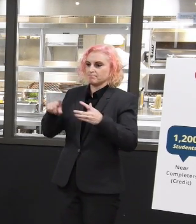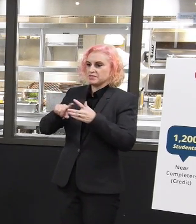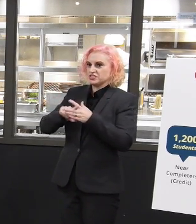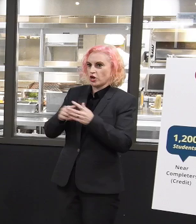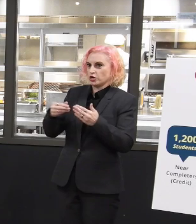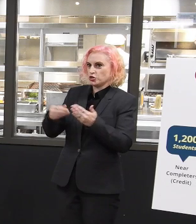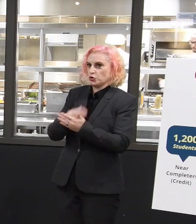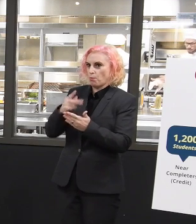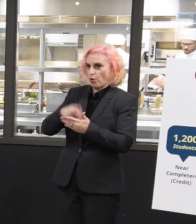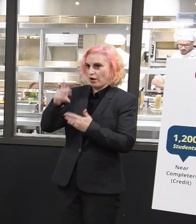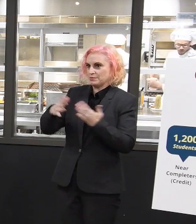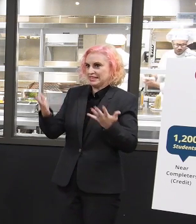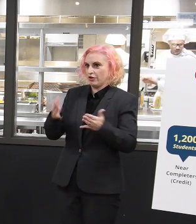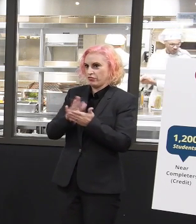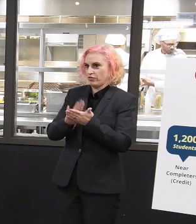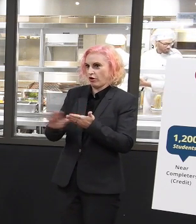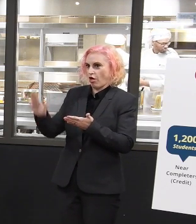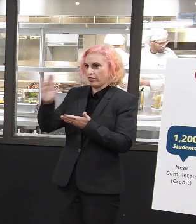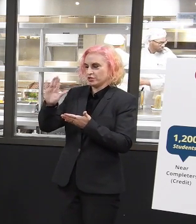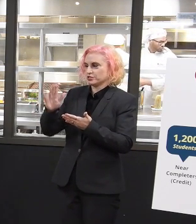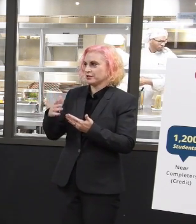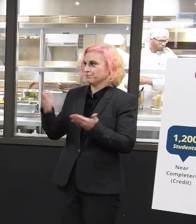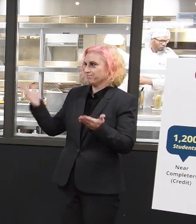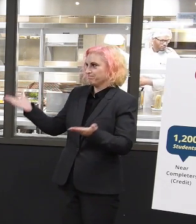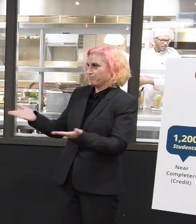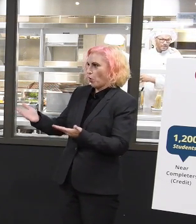Let's welcome President Daria J. Willis.